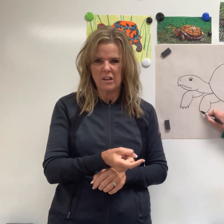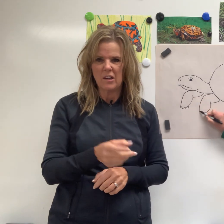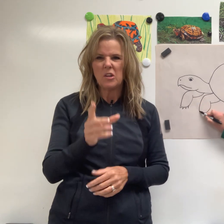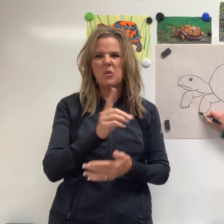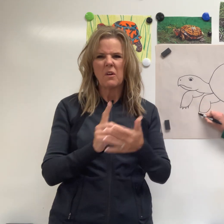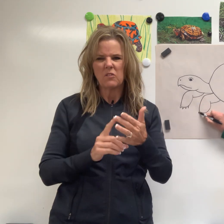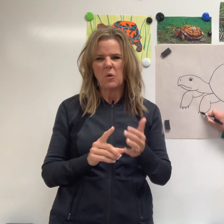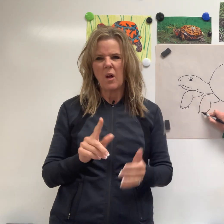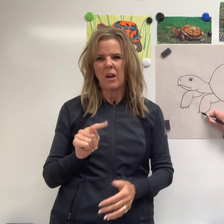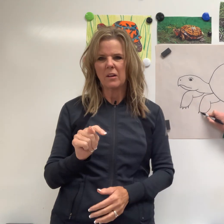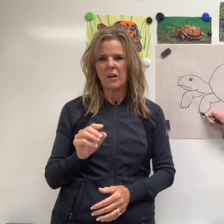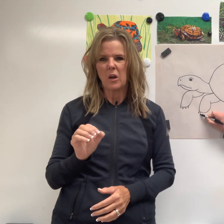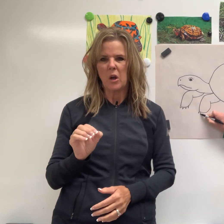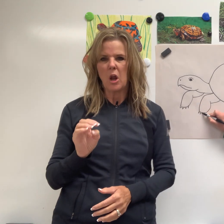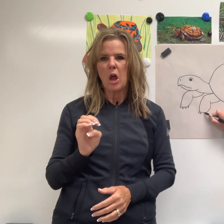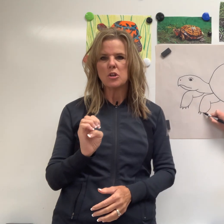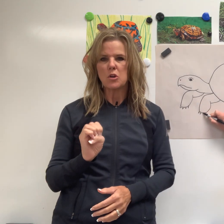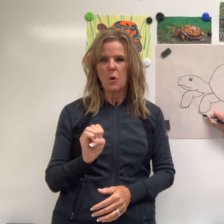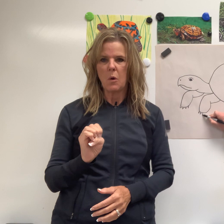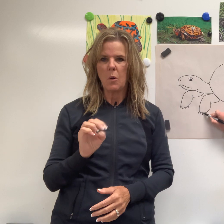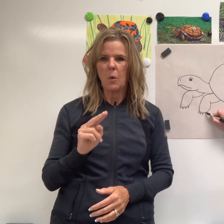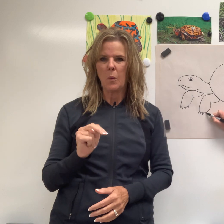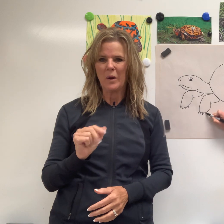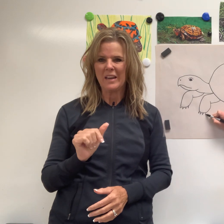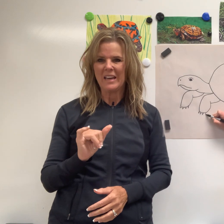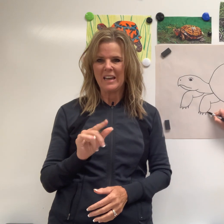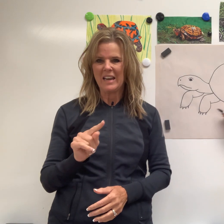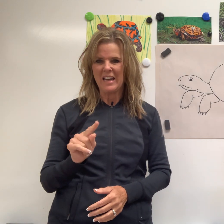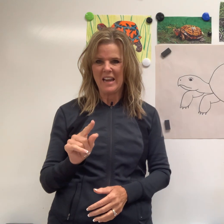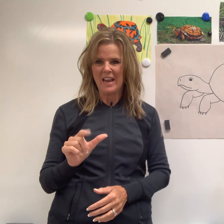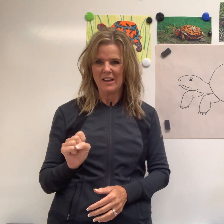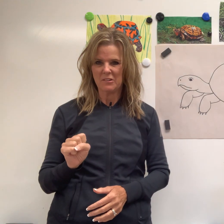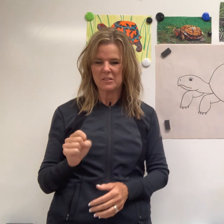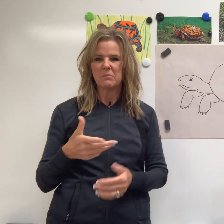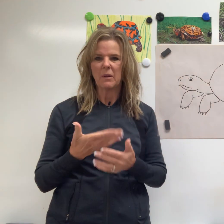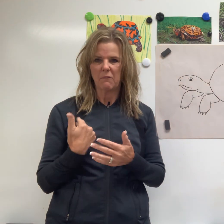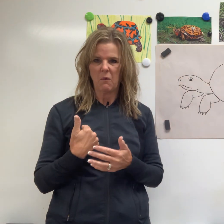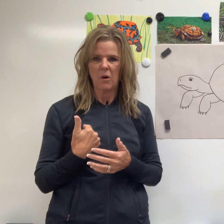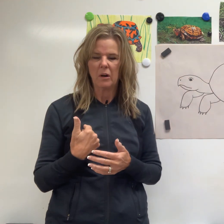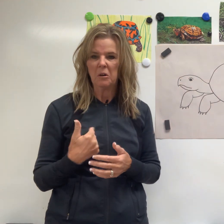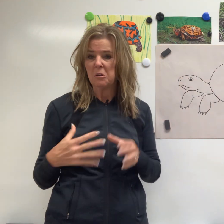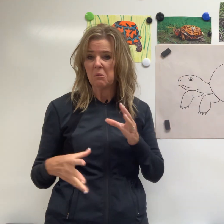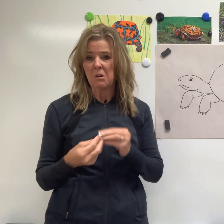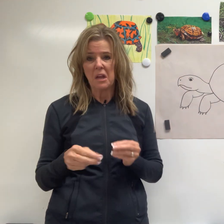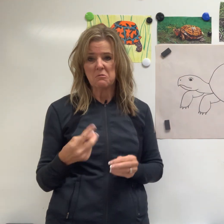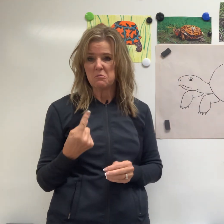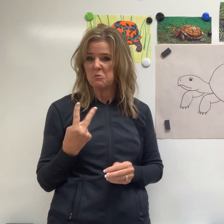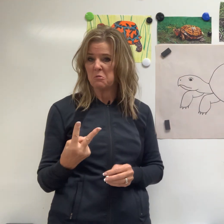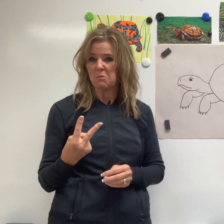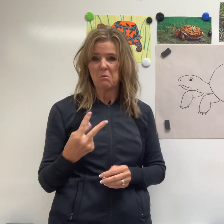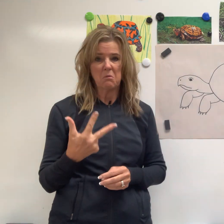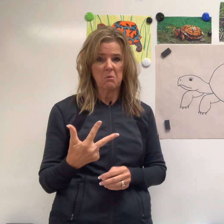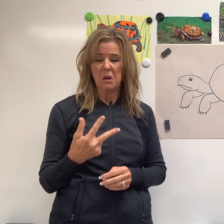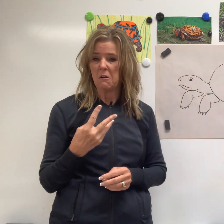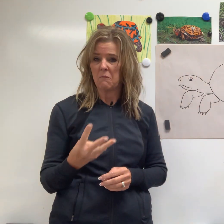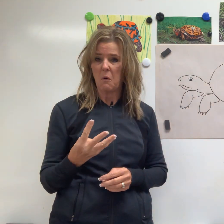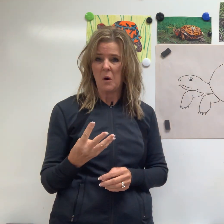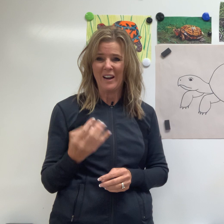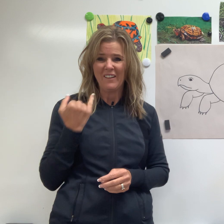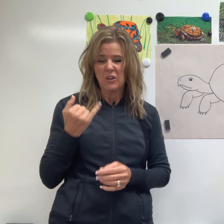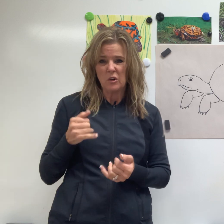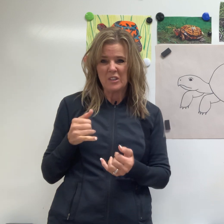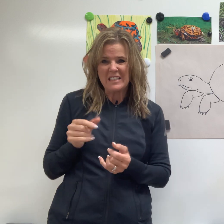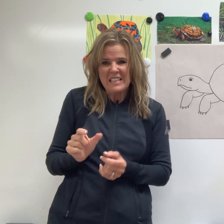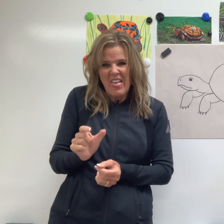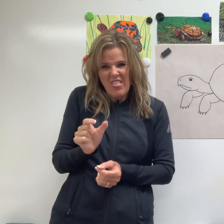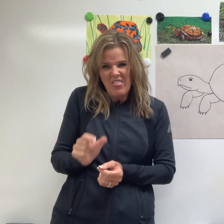me before. So I'm just gonna add some curve lines. You could add 2 or 3 or 4, whatever. If yours is skinnier, you might wanna just